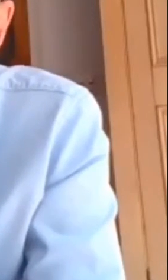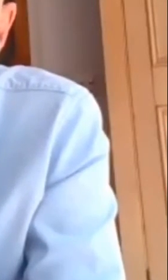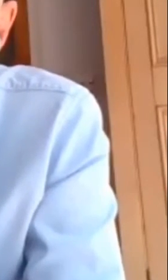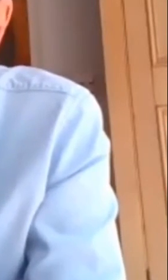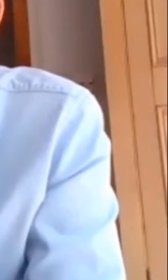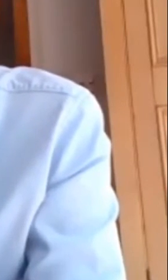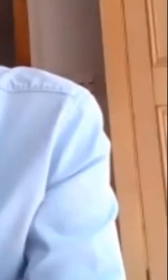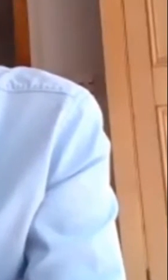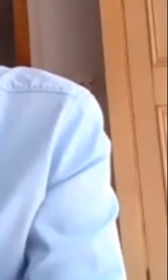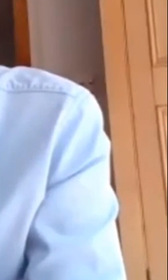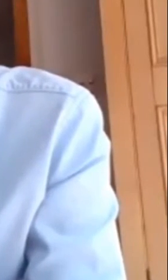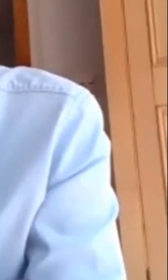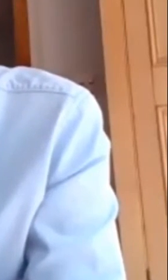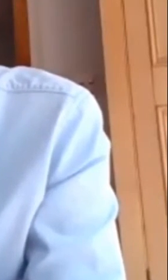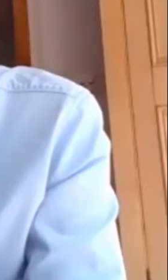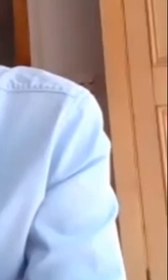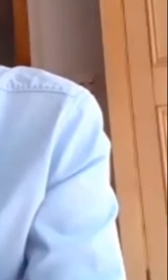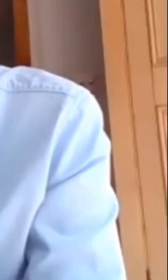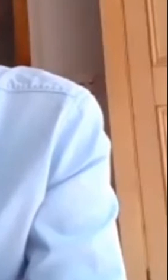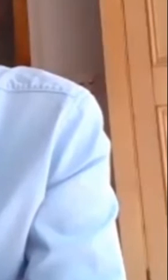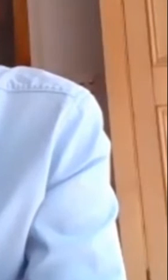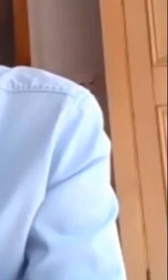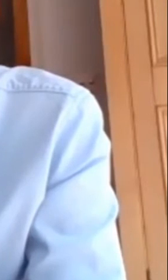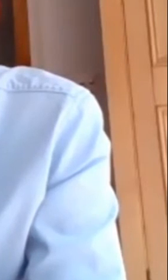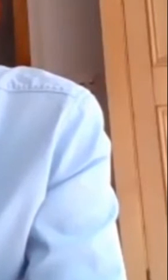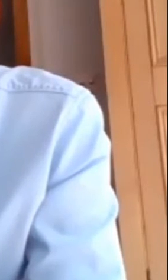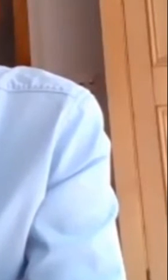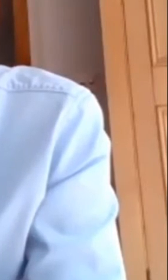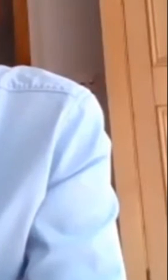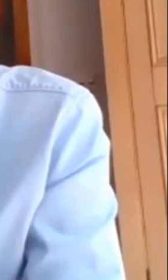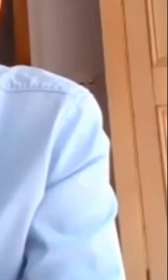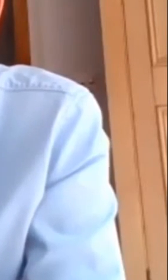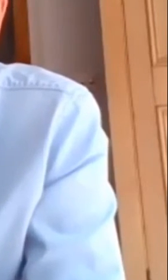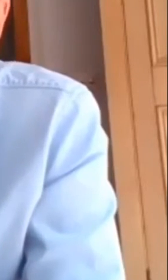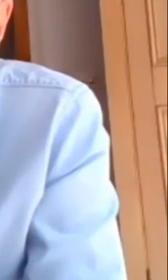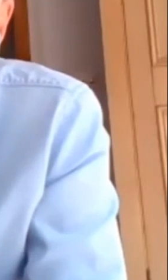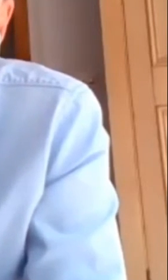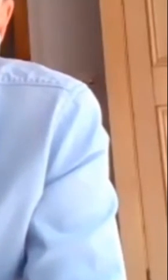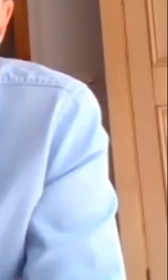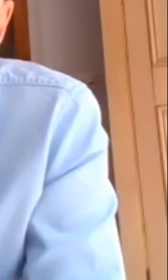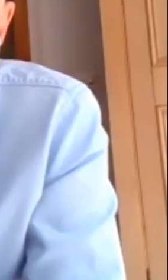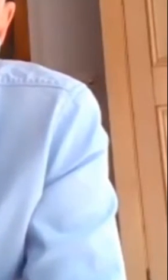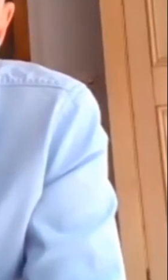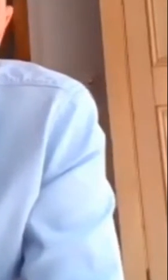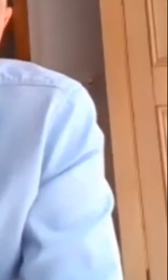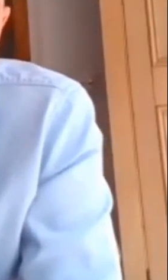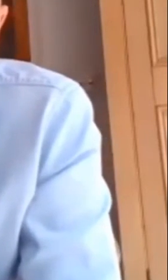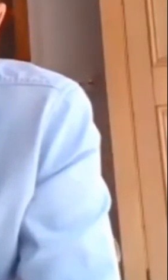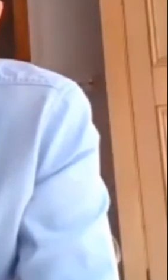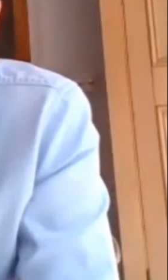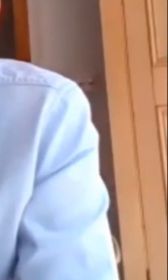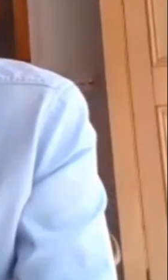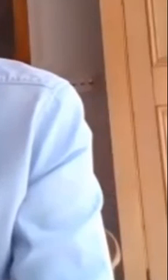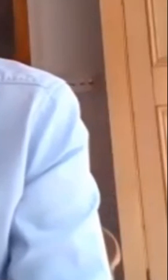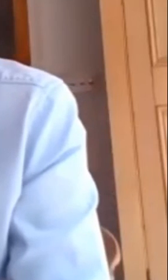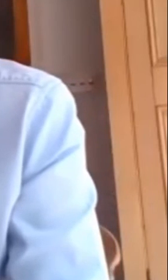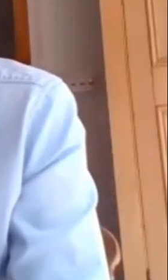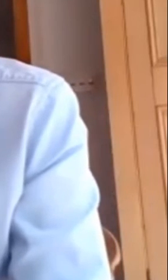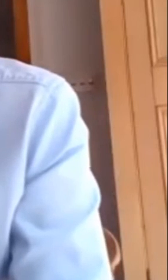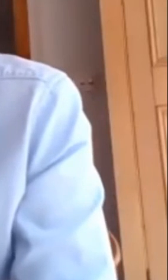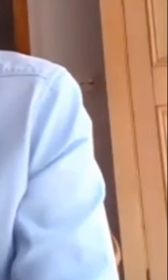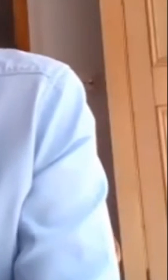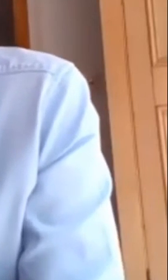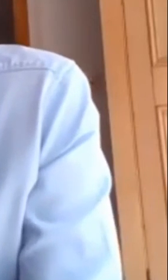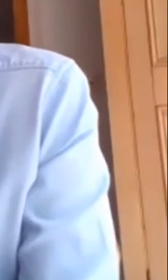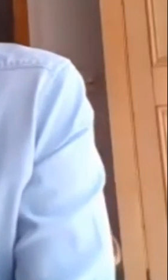UK government and they think they would put people's health at risk as proposed.